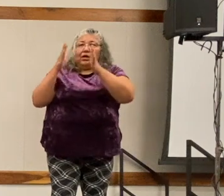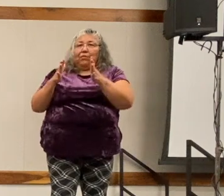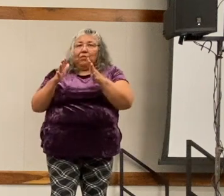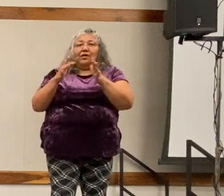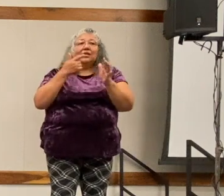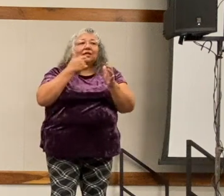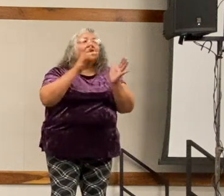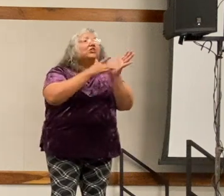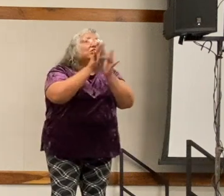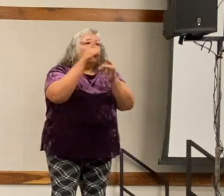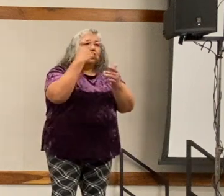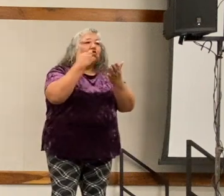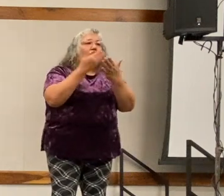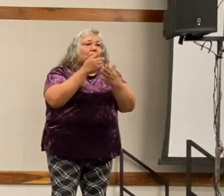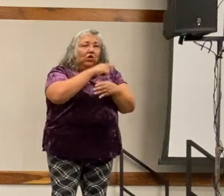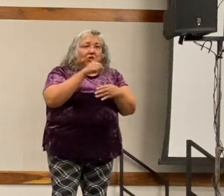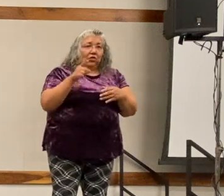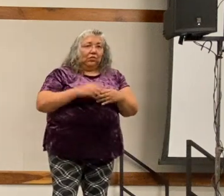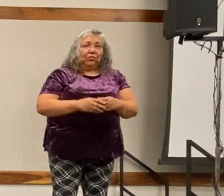you. Jesus looks good on you.